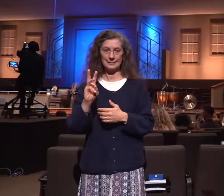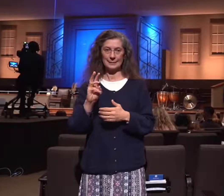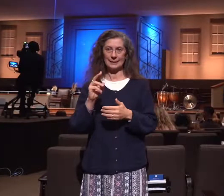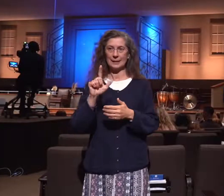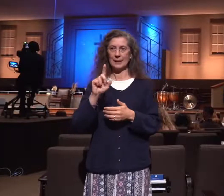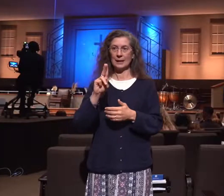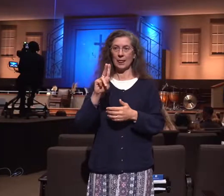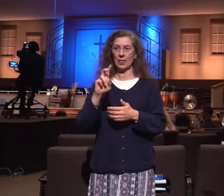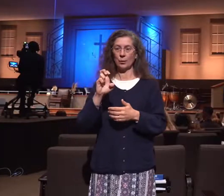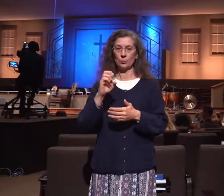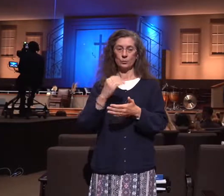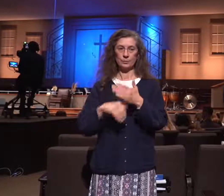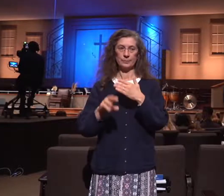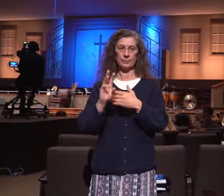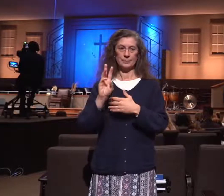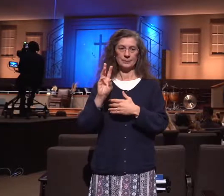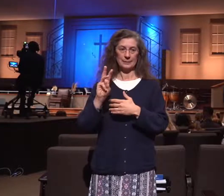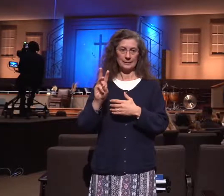Luke chapter 16.